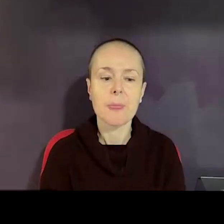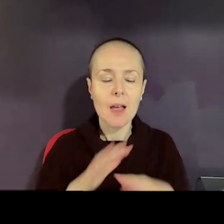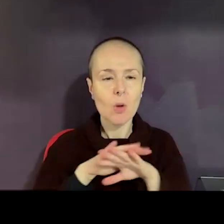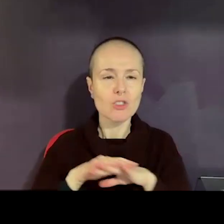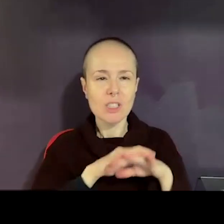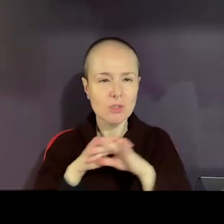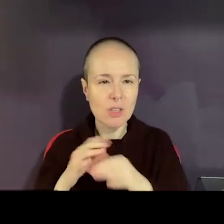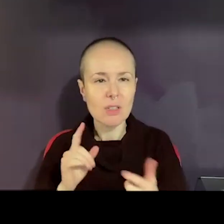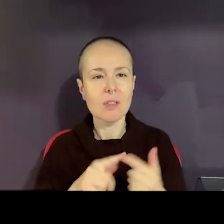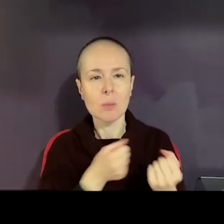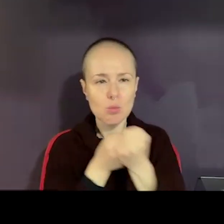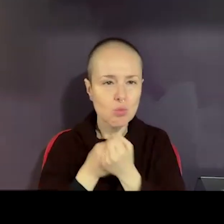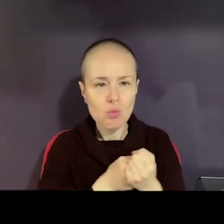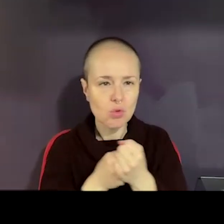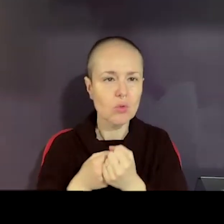Intersectionality, mutual aid.